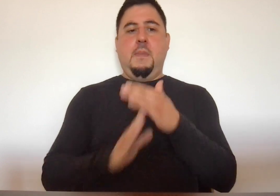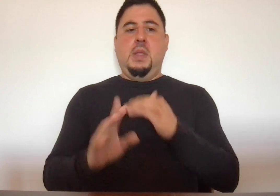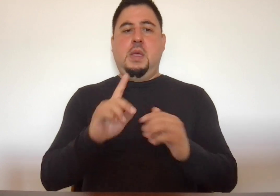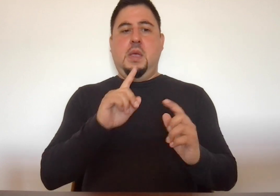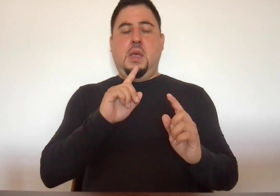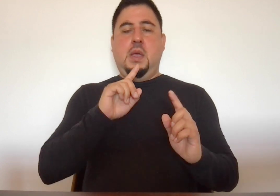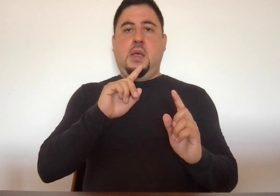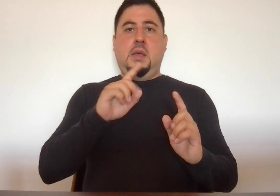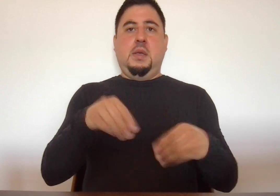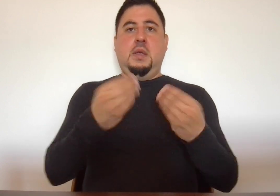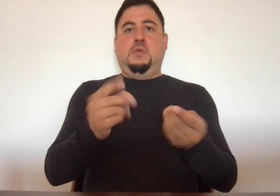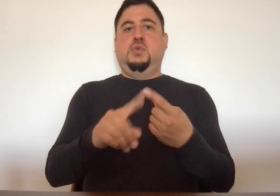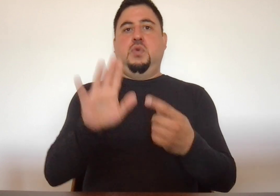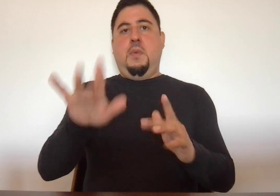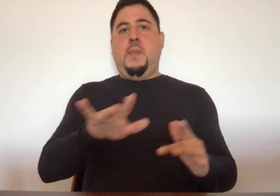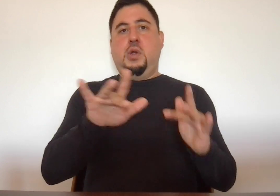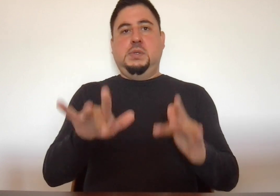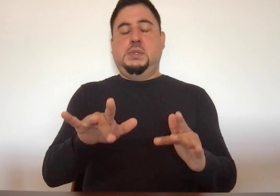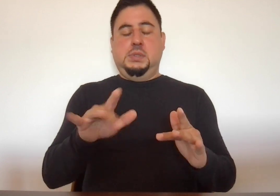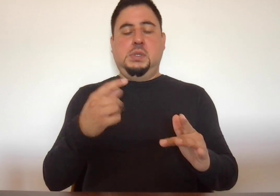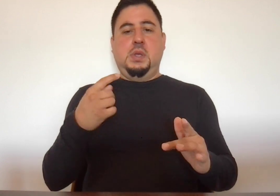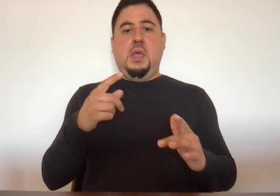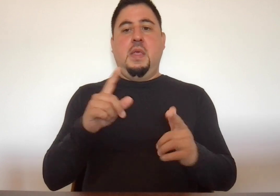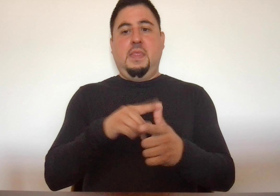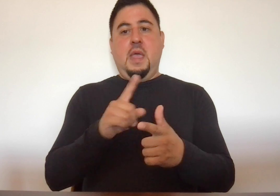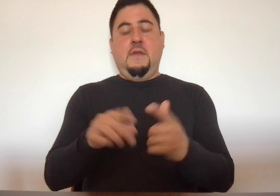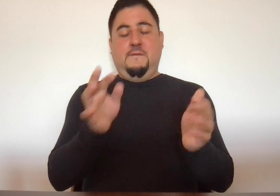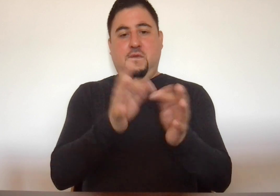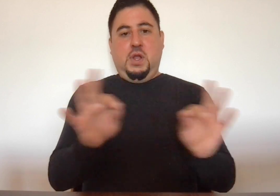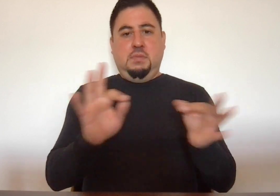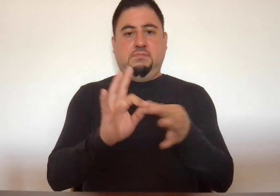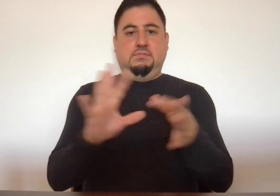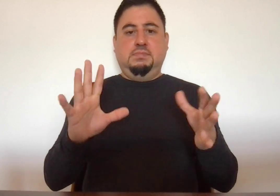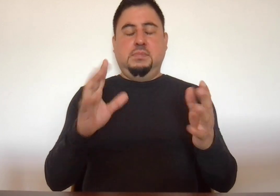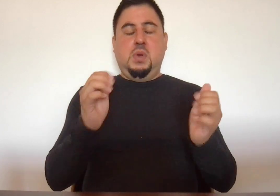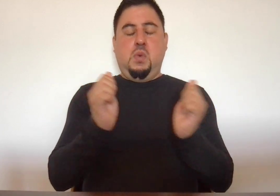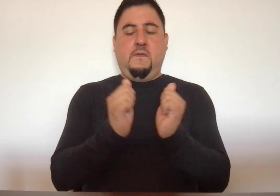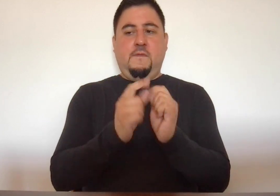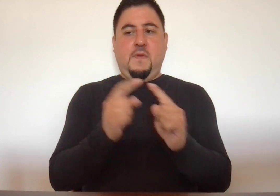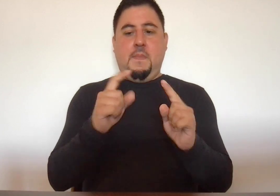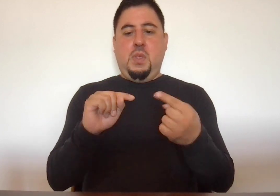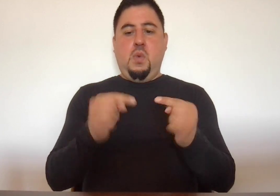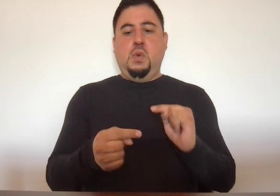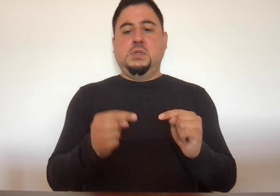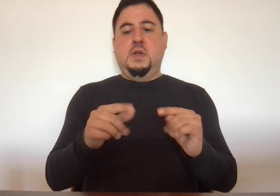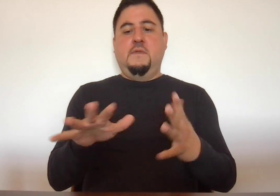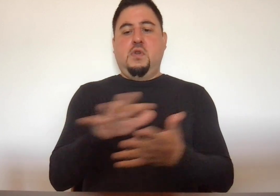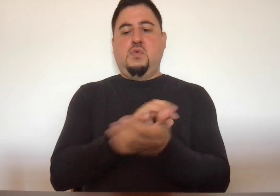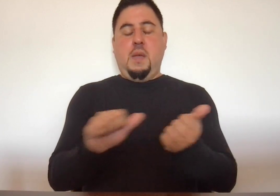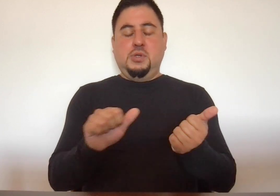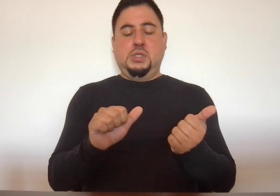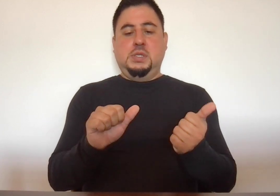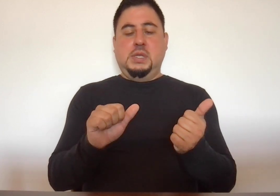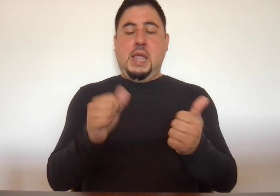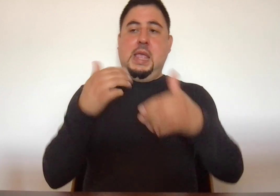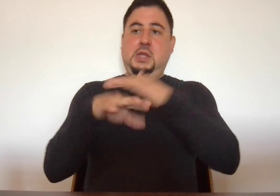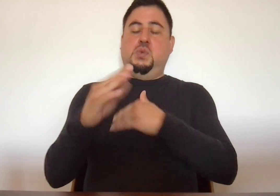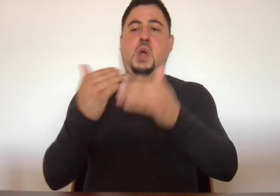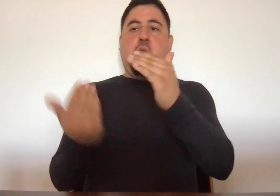your mercy. Then freed at last from the wounds of corruption and made fully into a new creation,